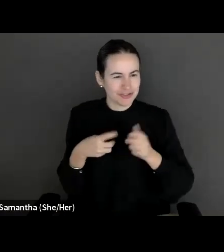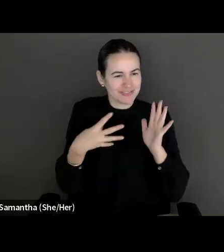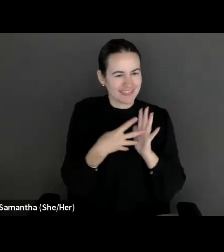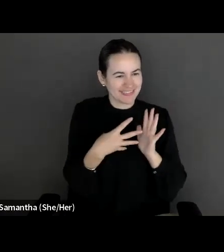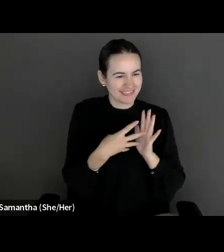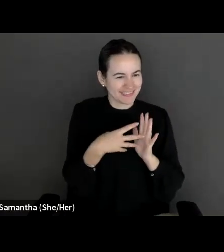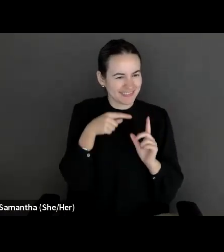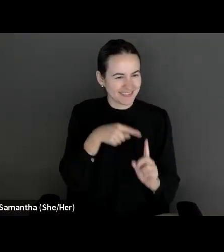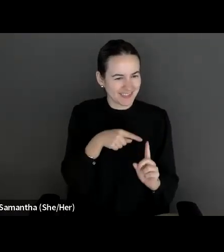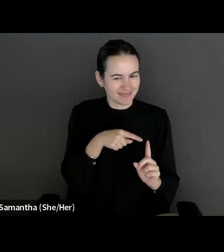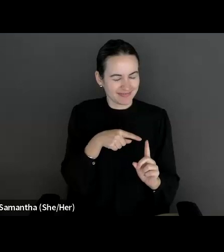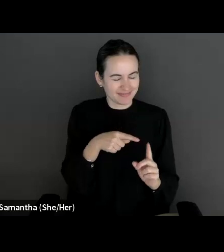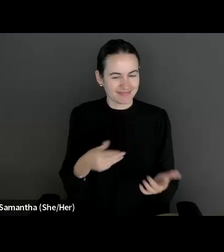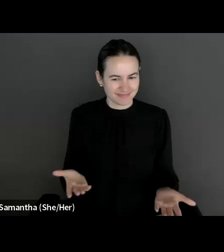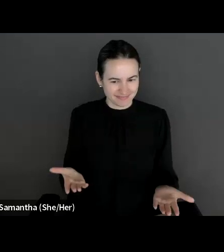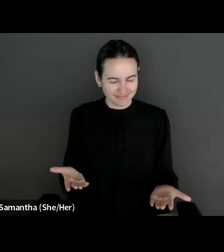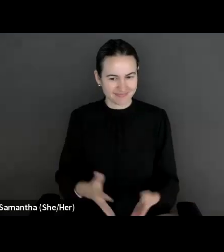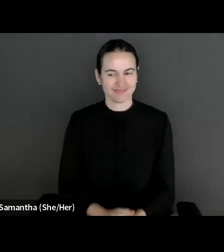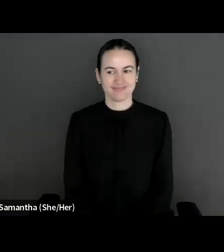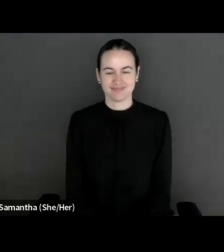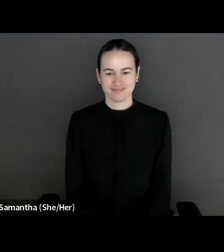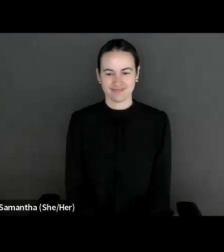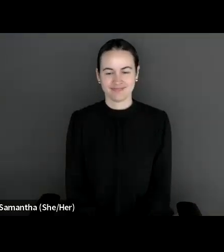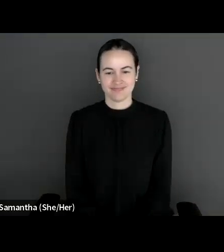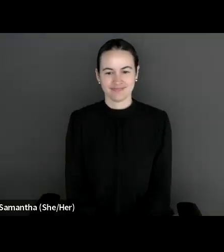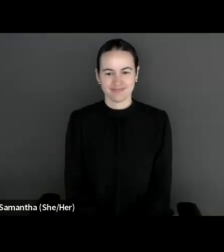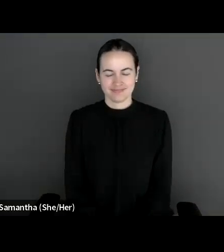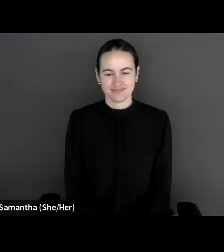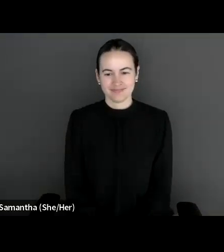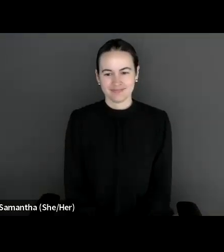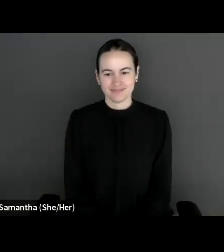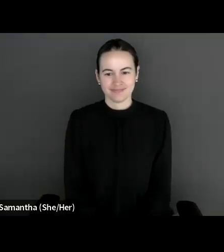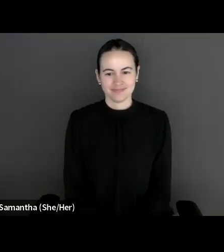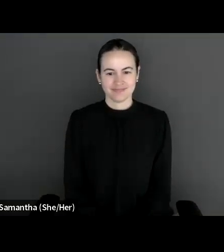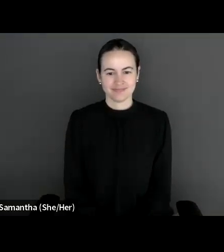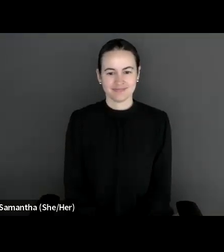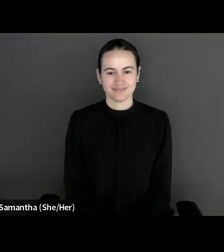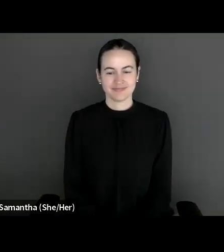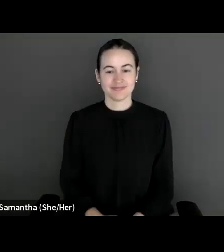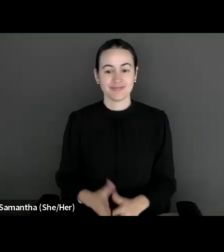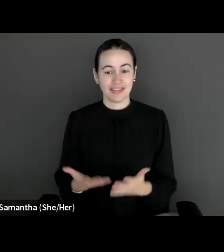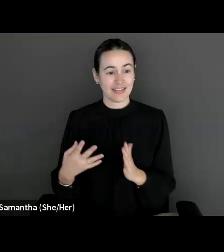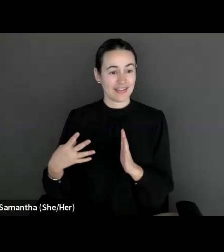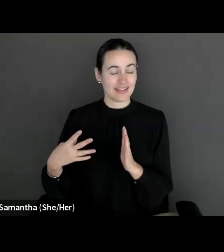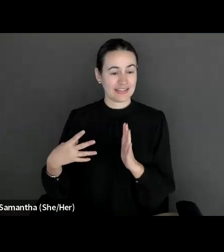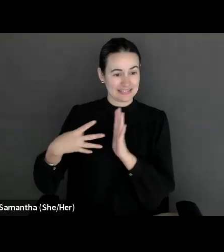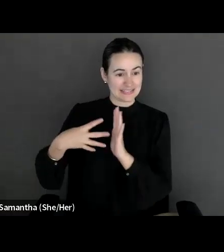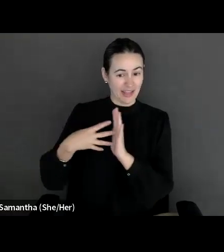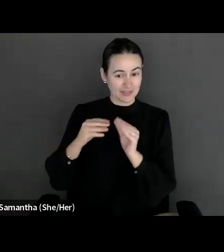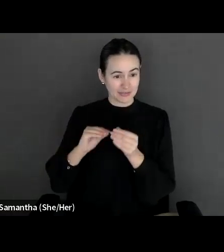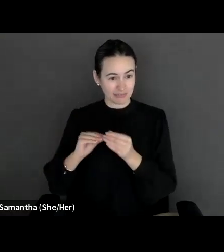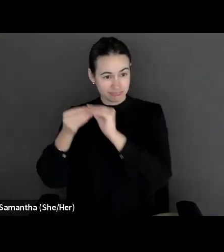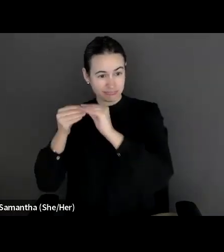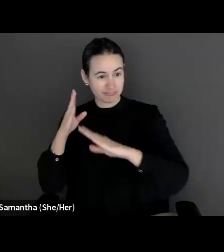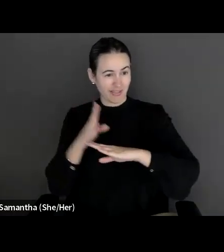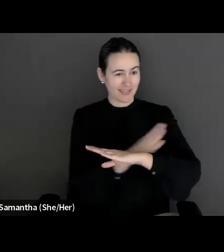requires. And the stated test construct and the operational test construct, which is the rating scales, were at odds